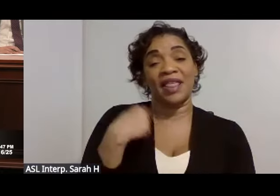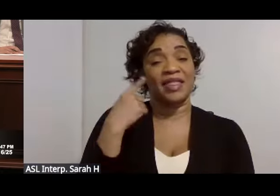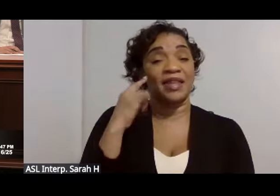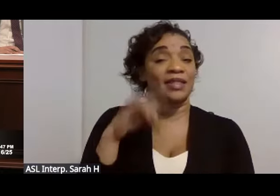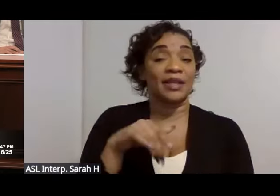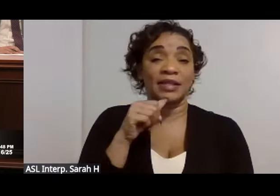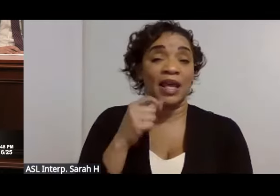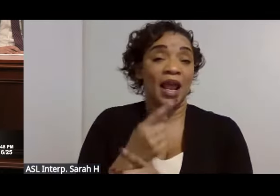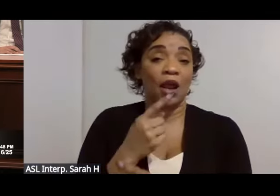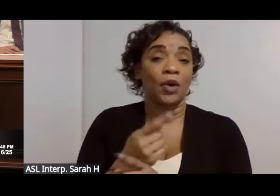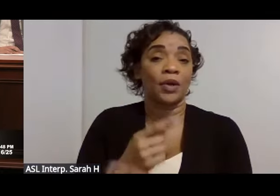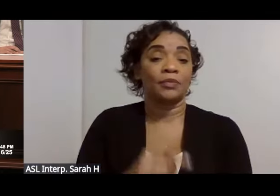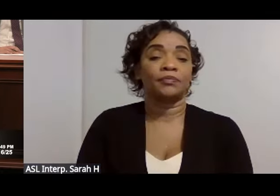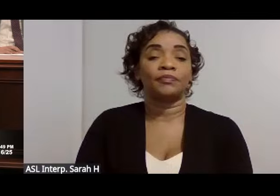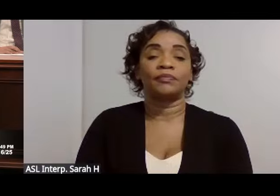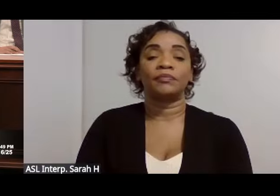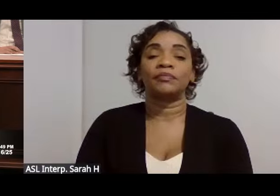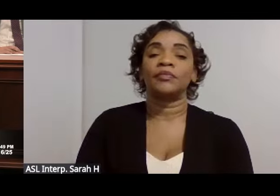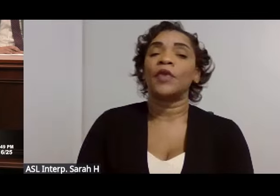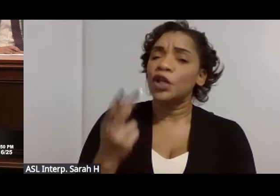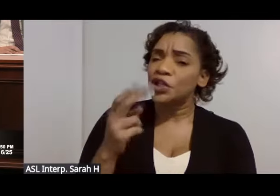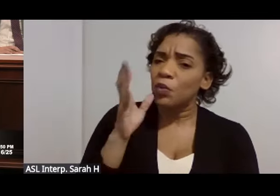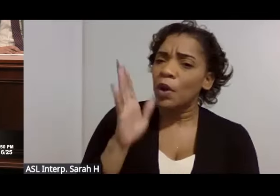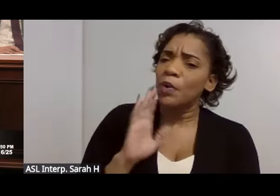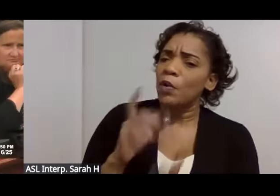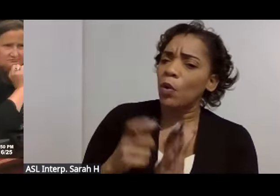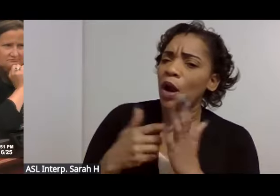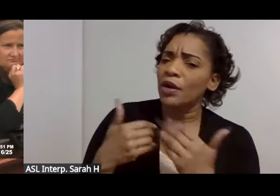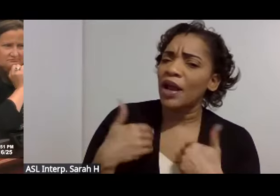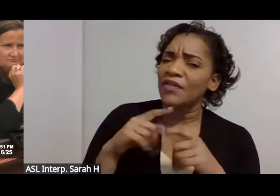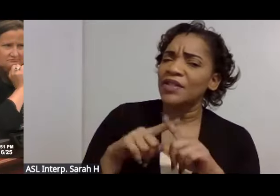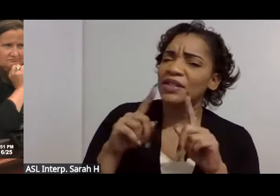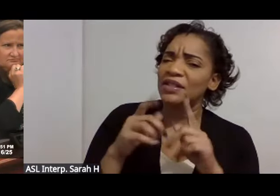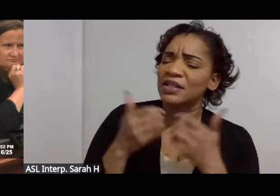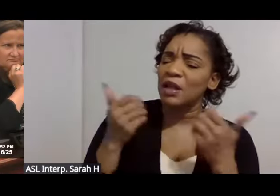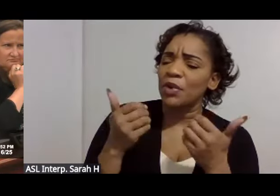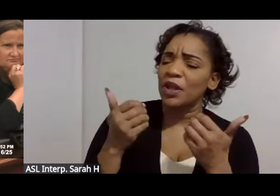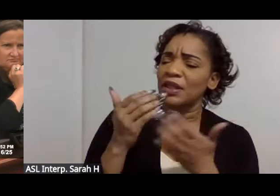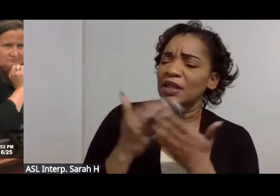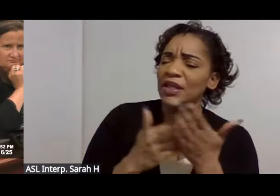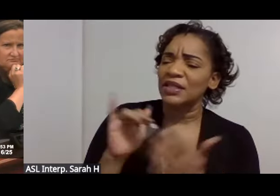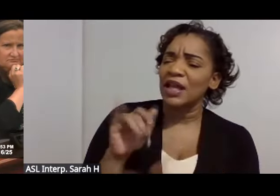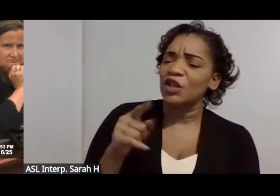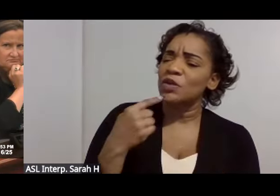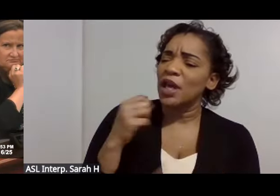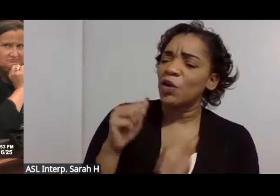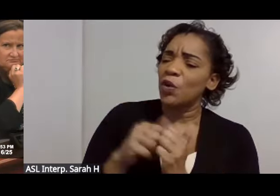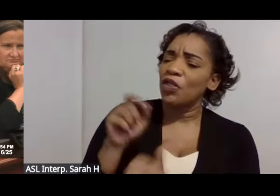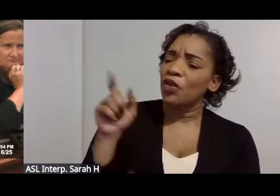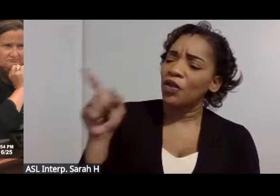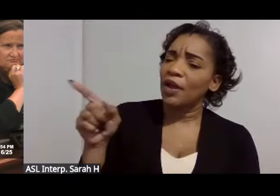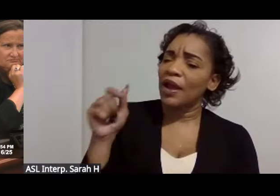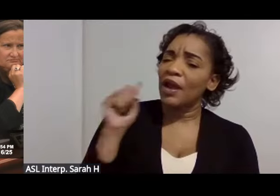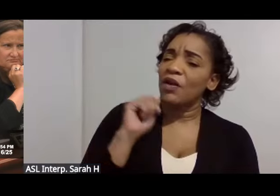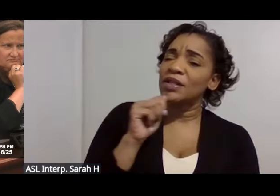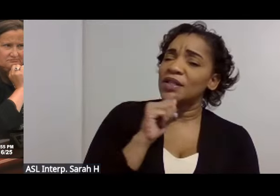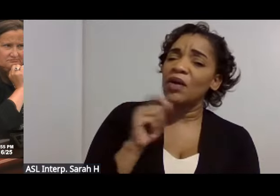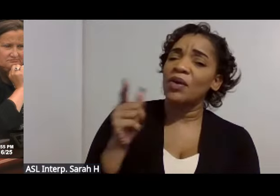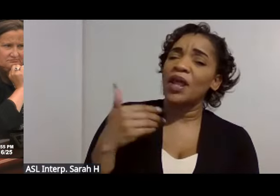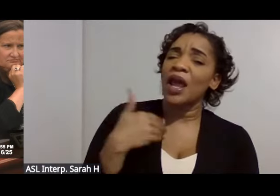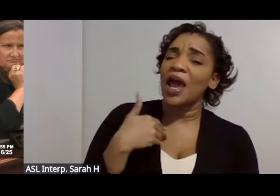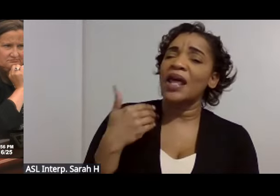be required to have a separate list. As you said with Arizona, you would have a separate list of people who register